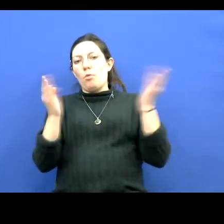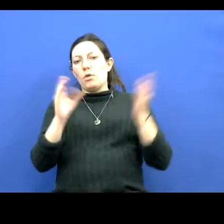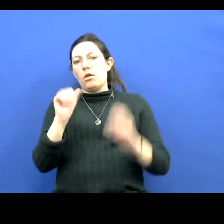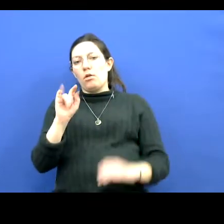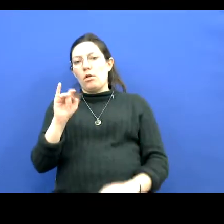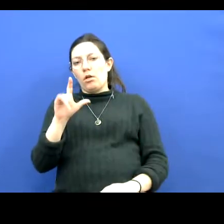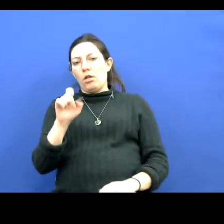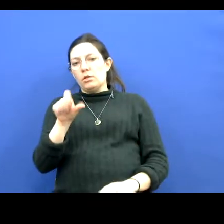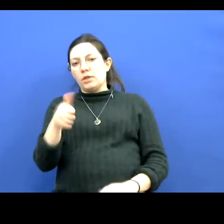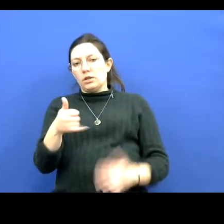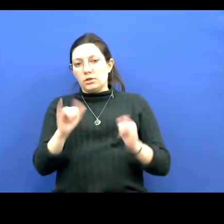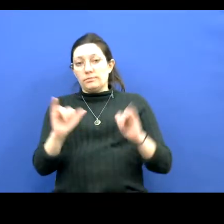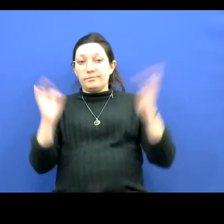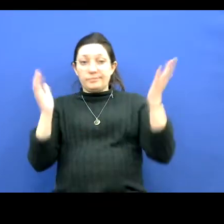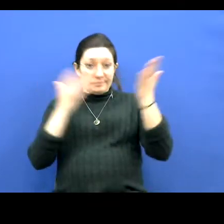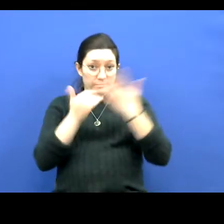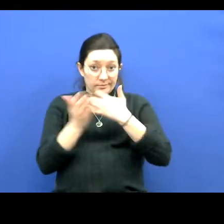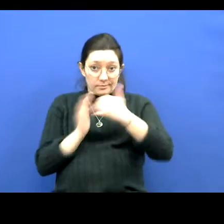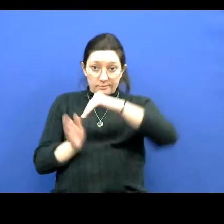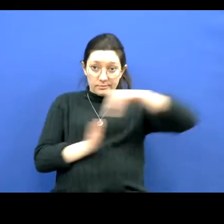about